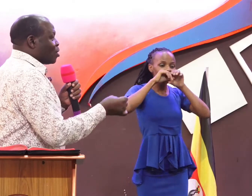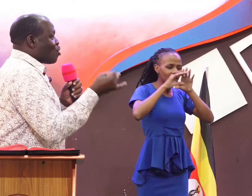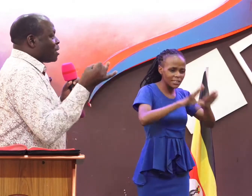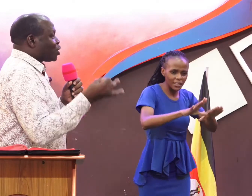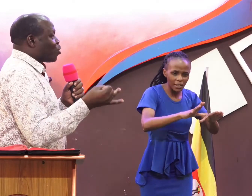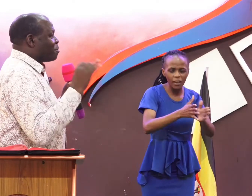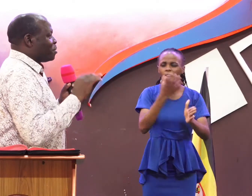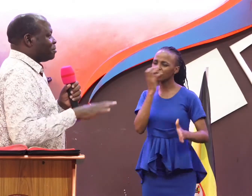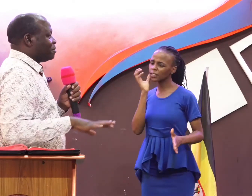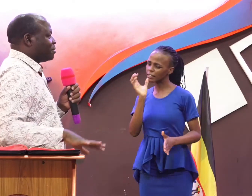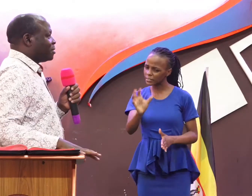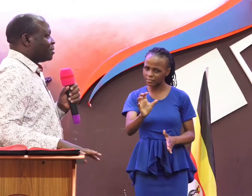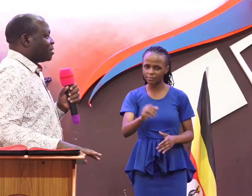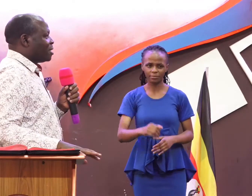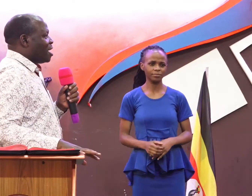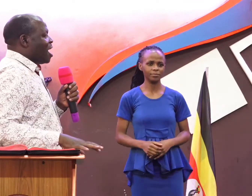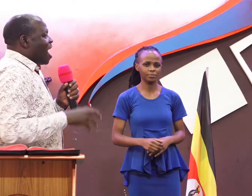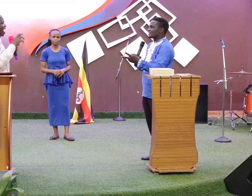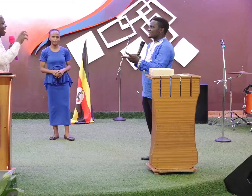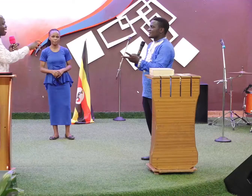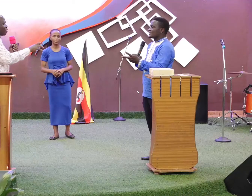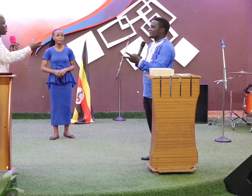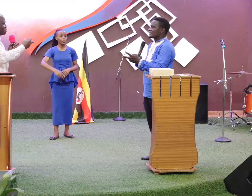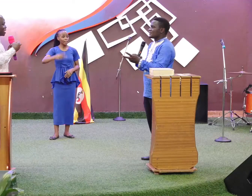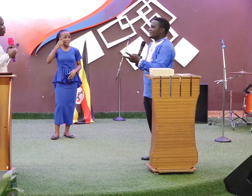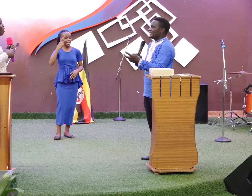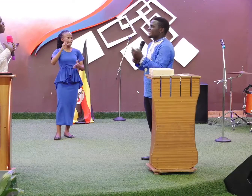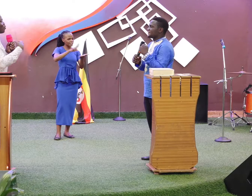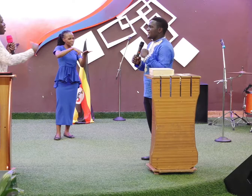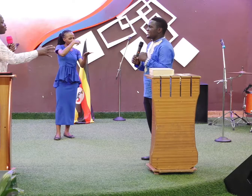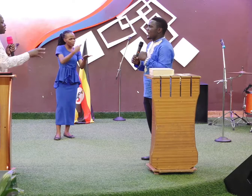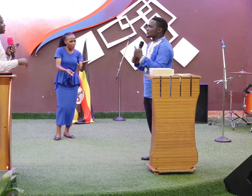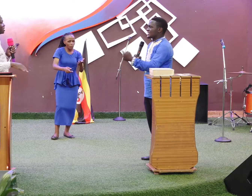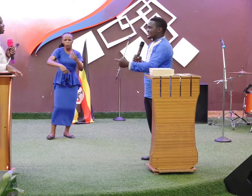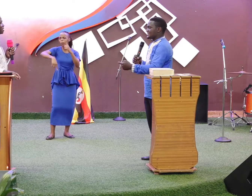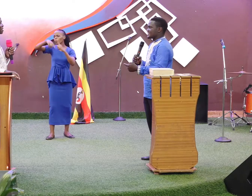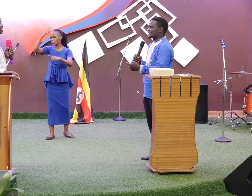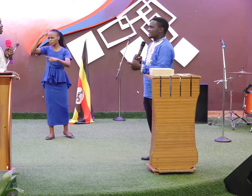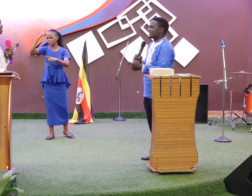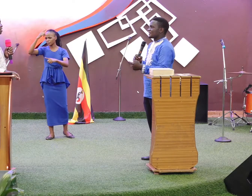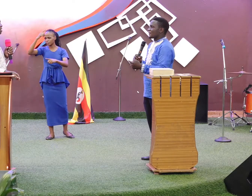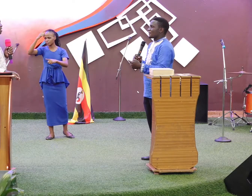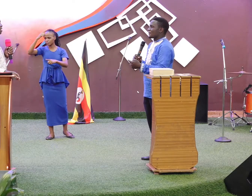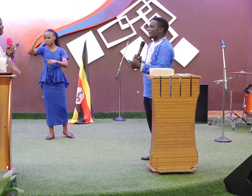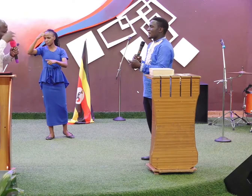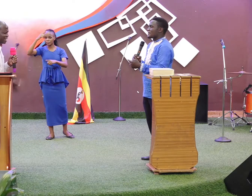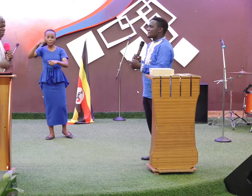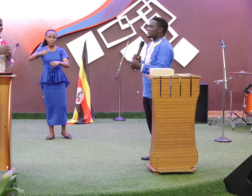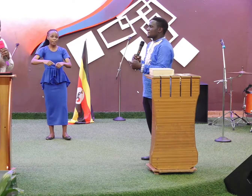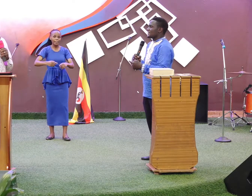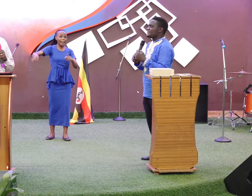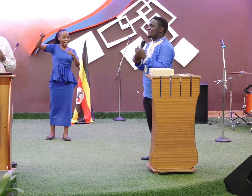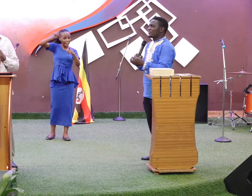sees a blessing oba chikolimu or a curse. Alaba kulemererwa oba buwanguzi or success.